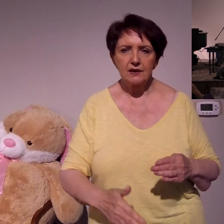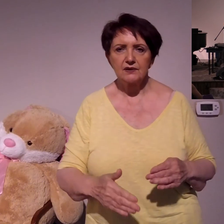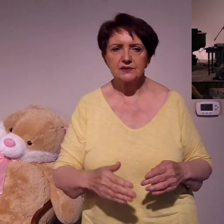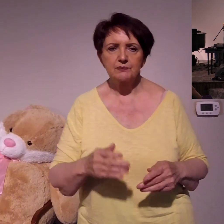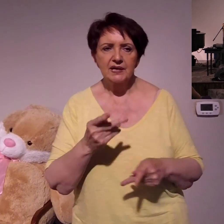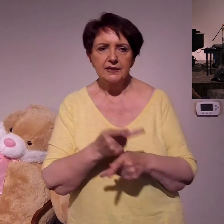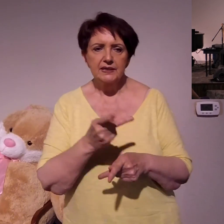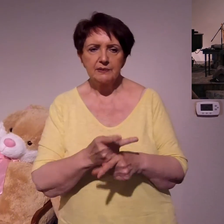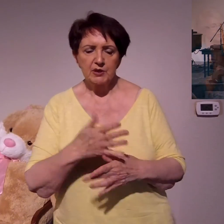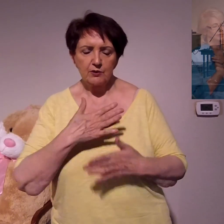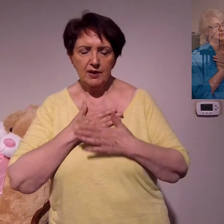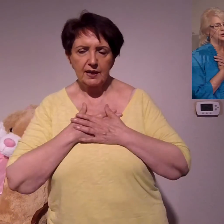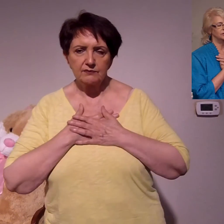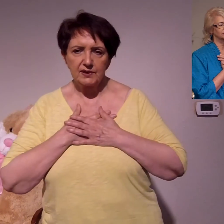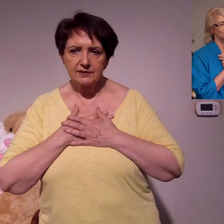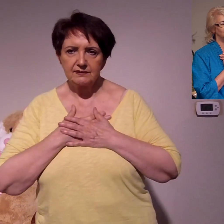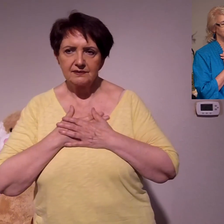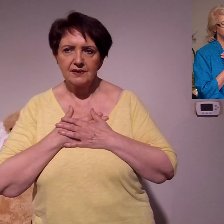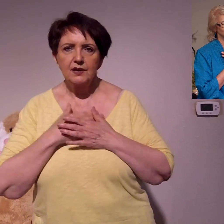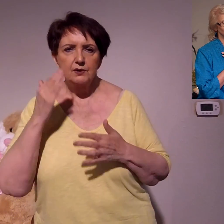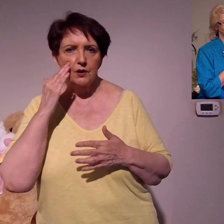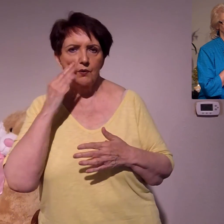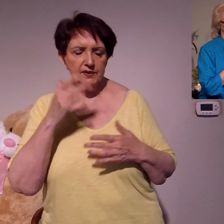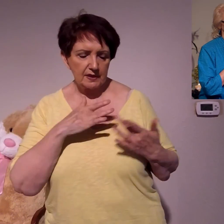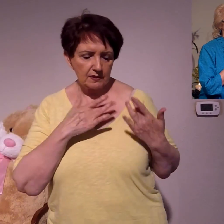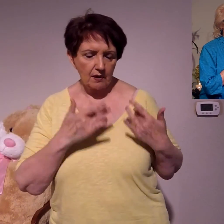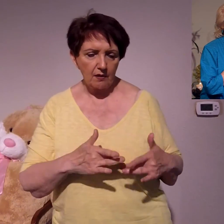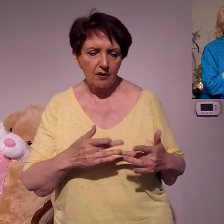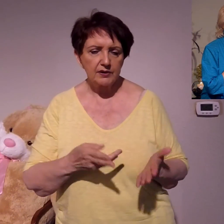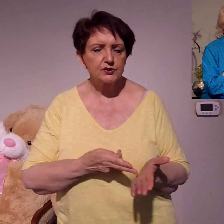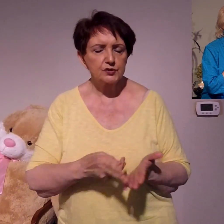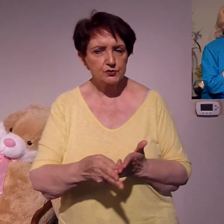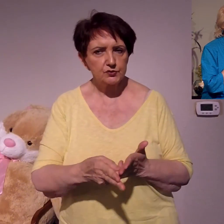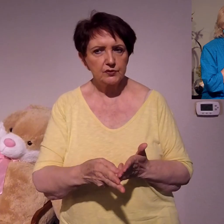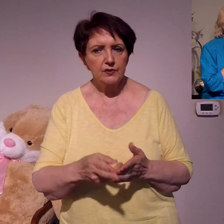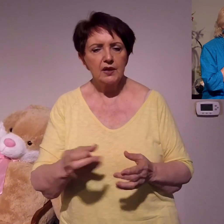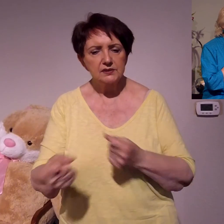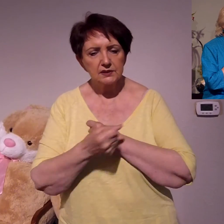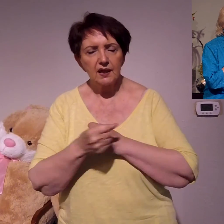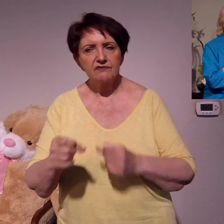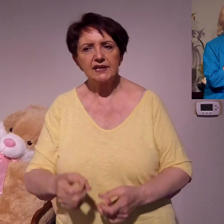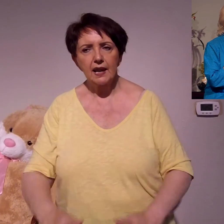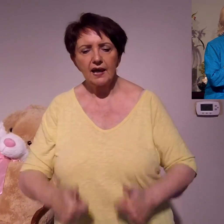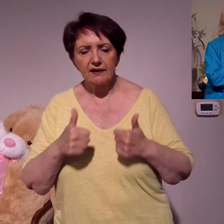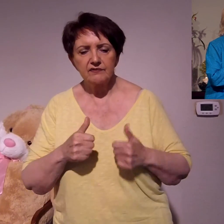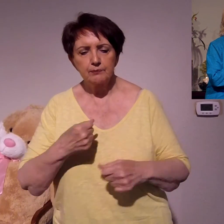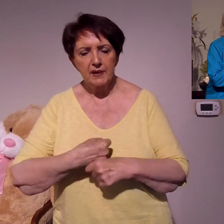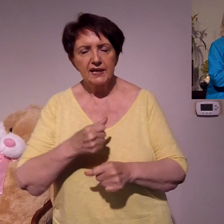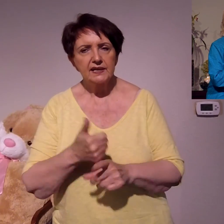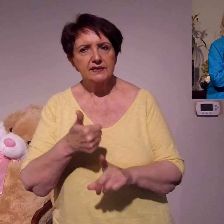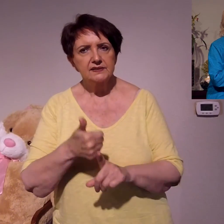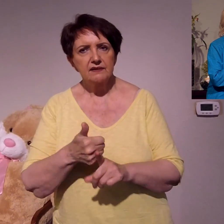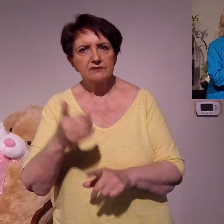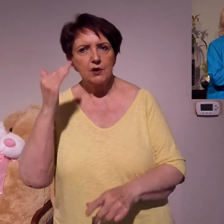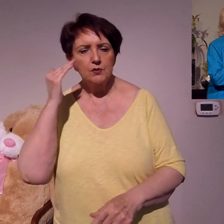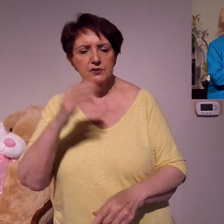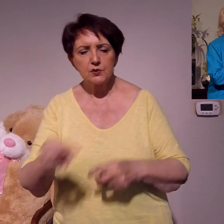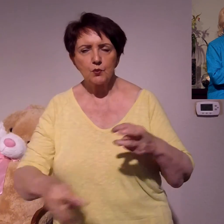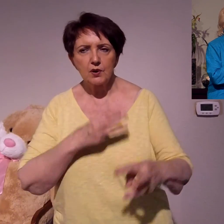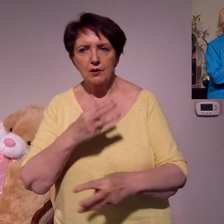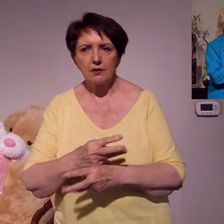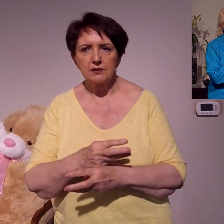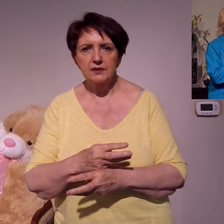8:18. So whenever I started this practice over 10 years ago. So whenever I see 8:18 on my cell phone or